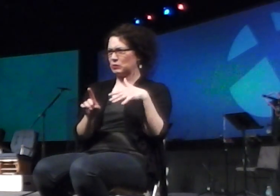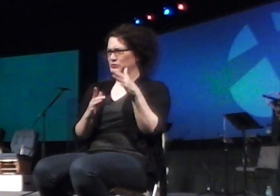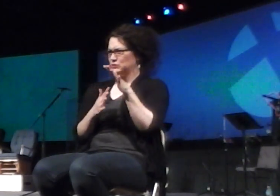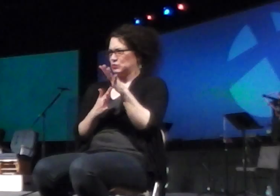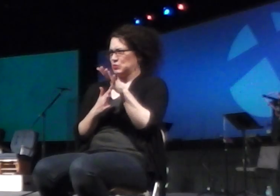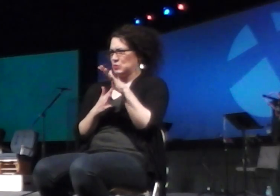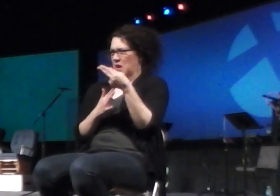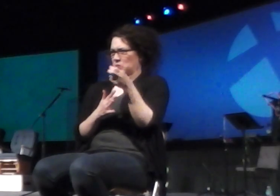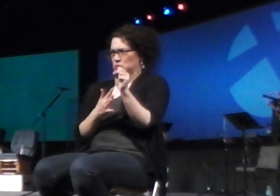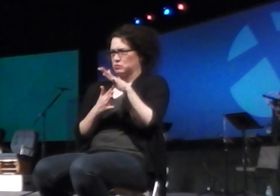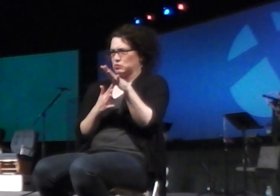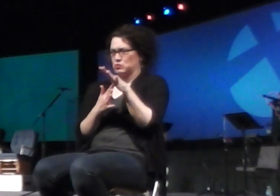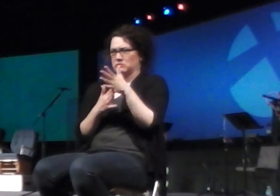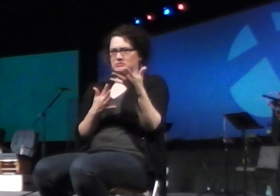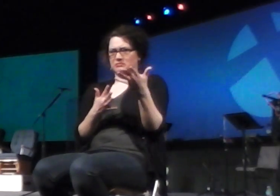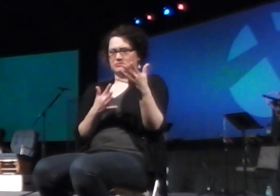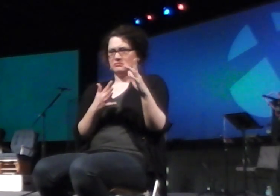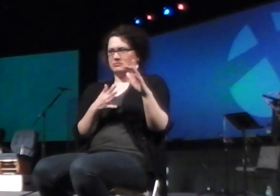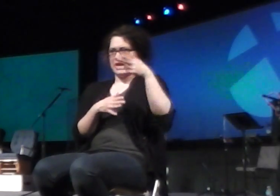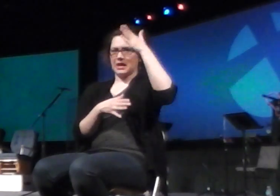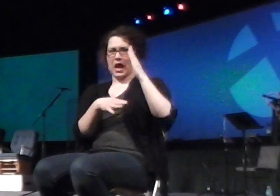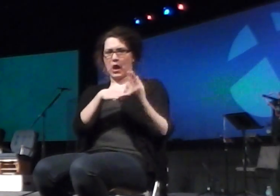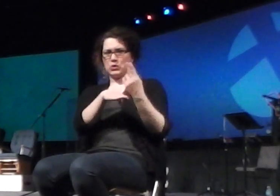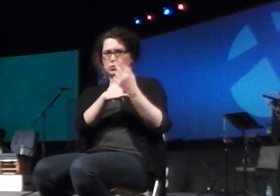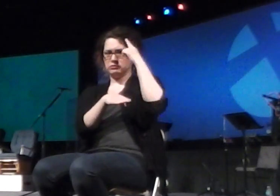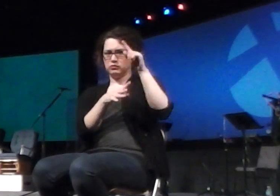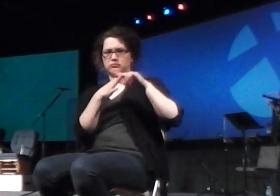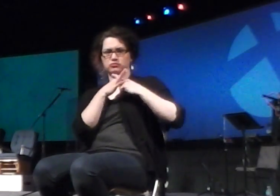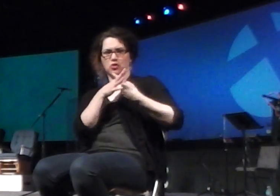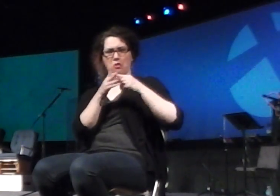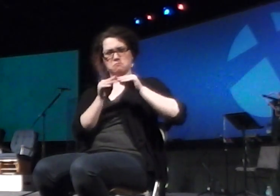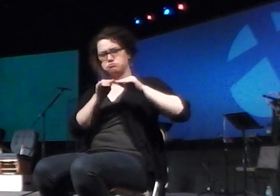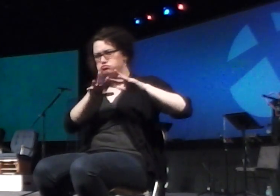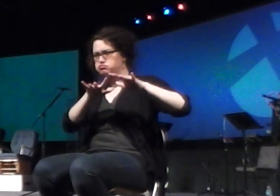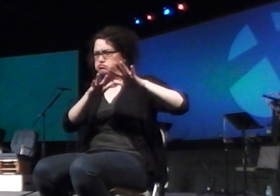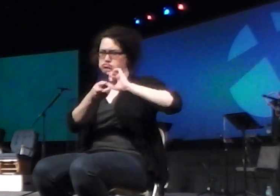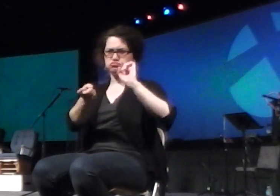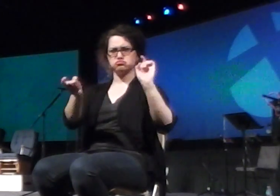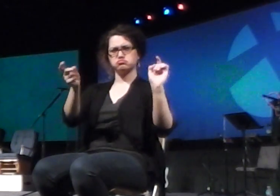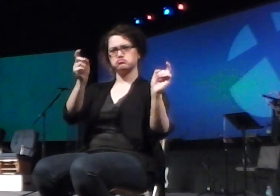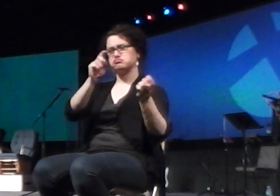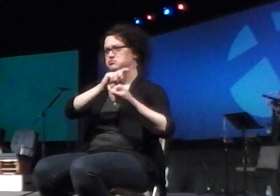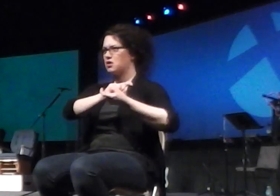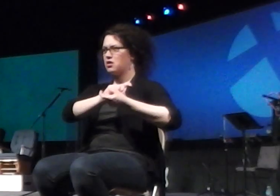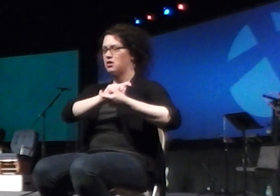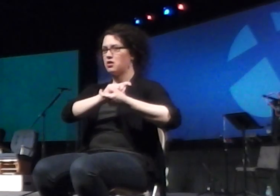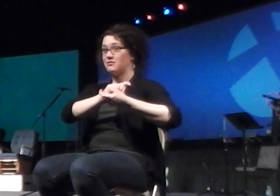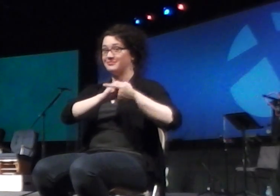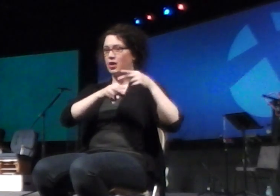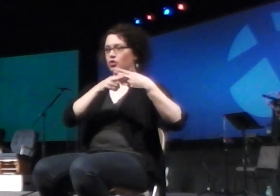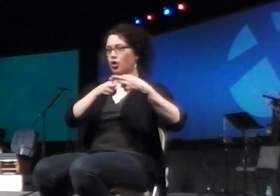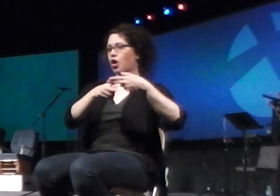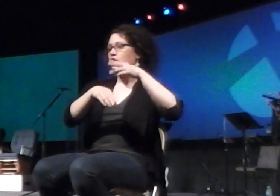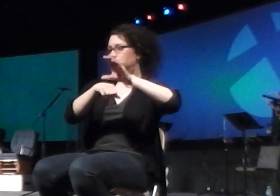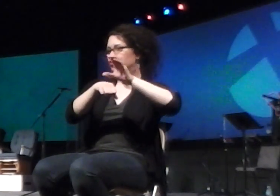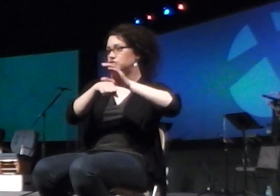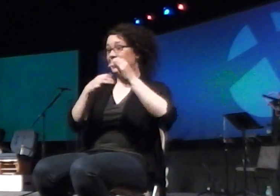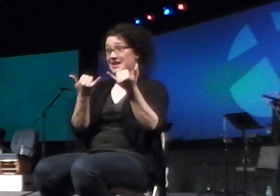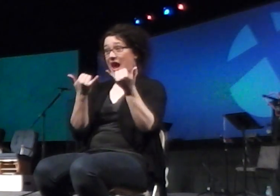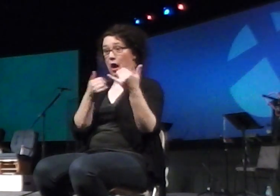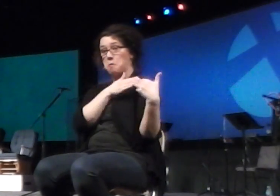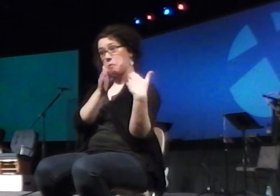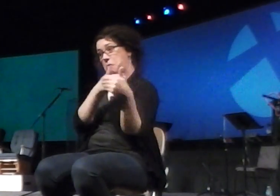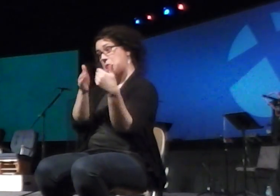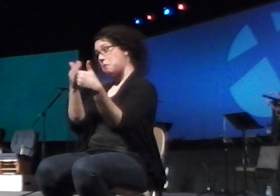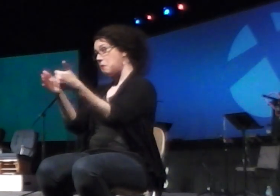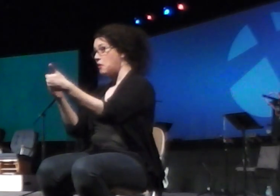school, being used by God to start this revolution called the church, that today is 2 billion people living